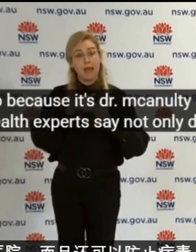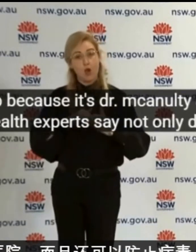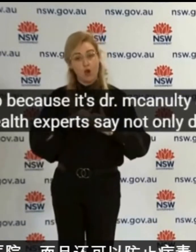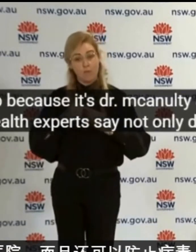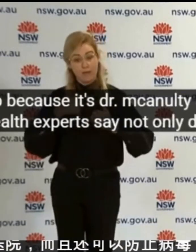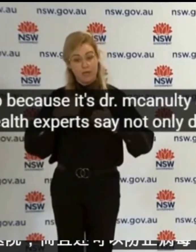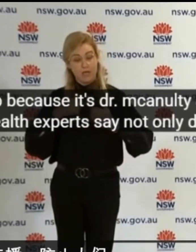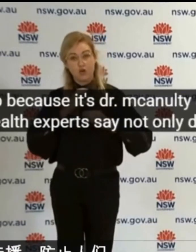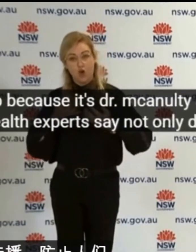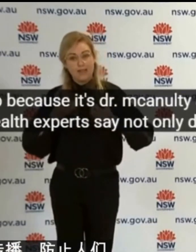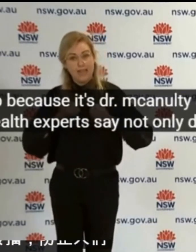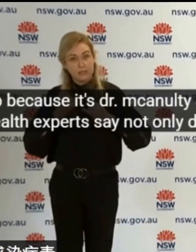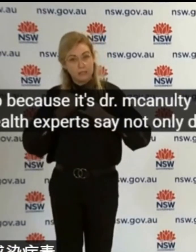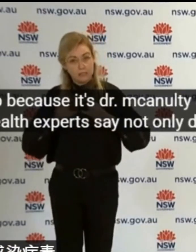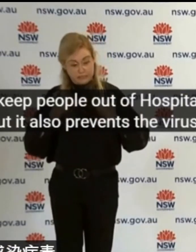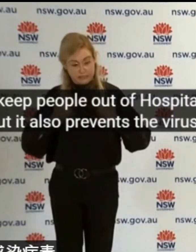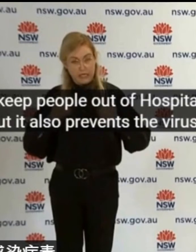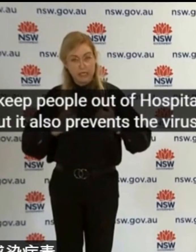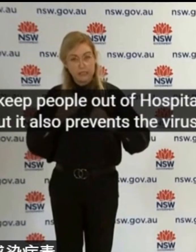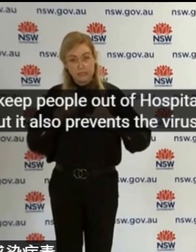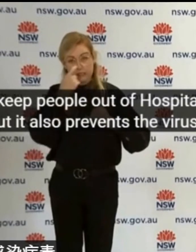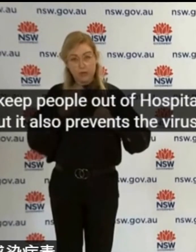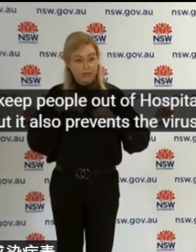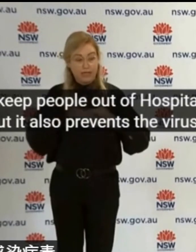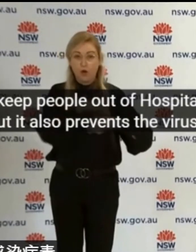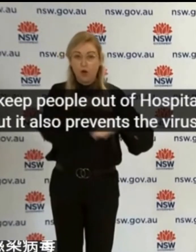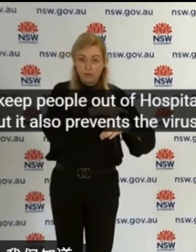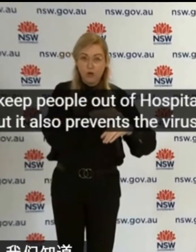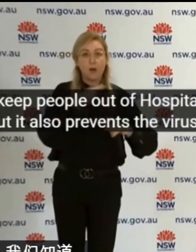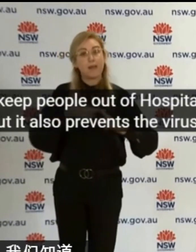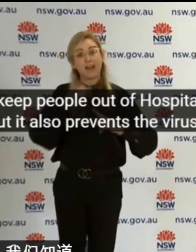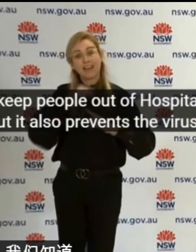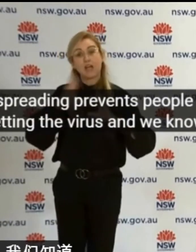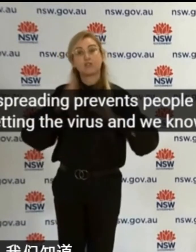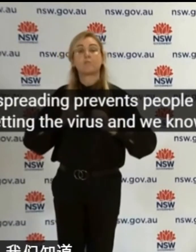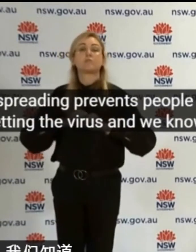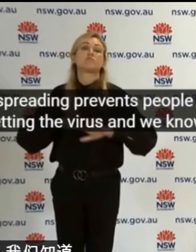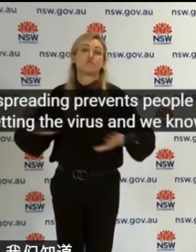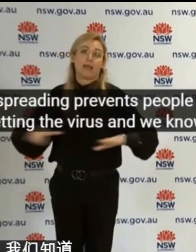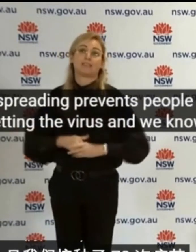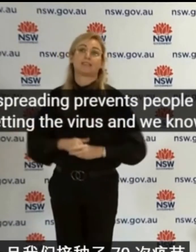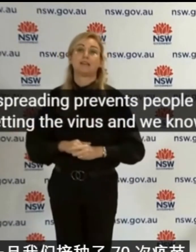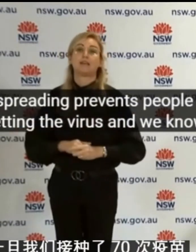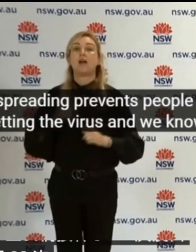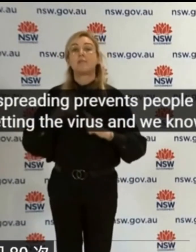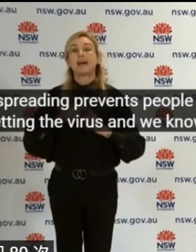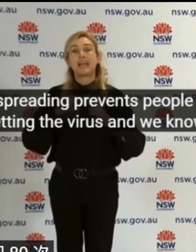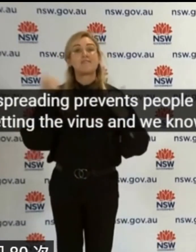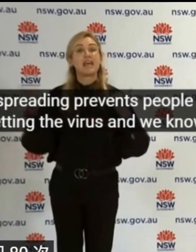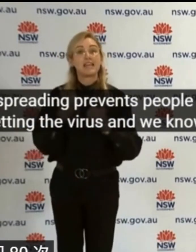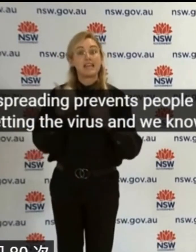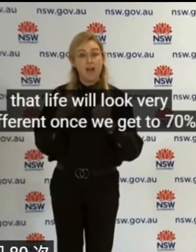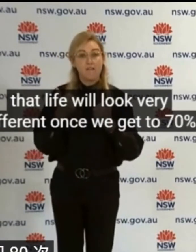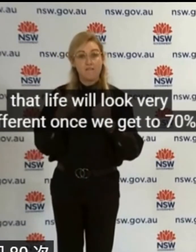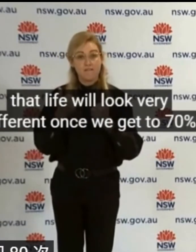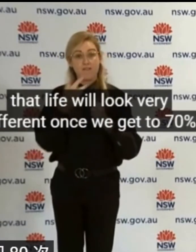spreading, prevents people getting the virus. And we know that life will look very different once we get to 70% vaccination and 80% vaccination. But until